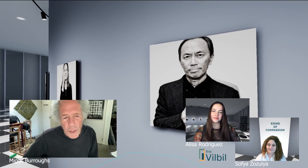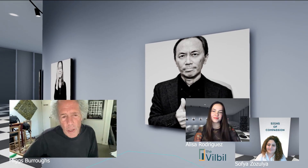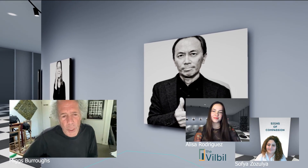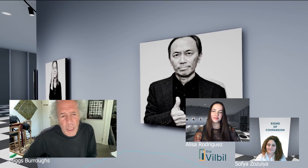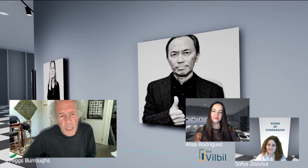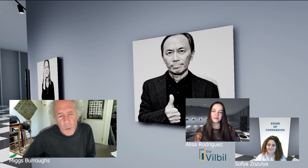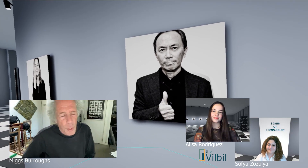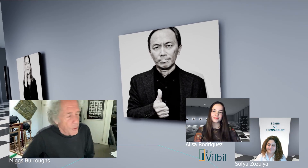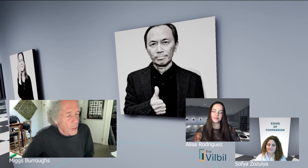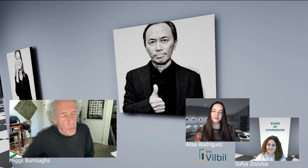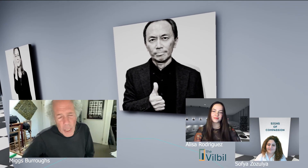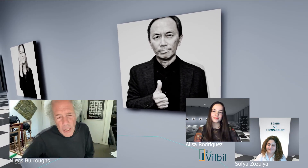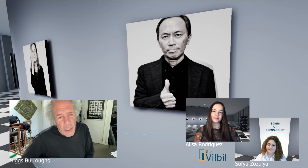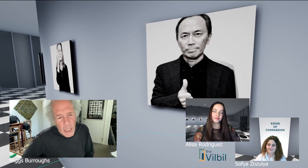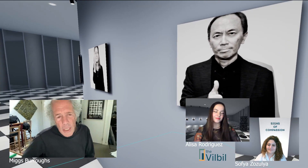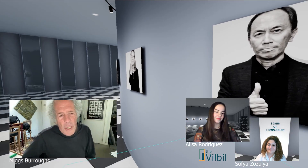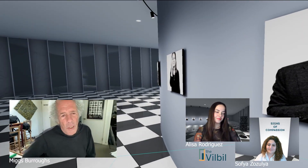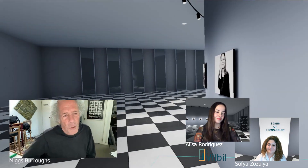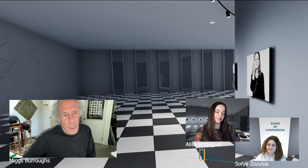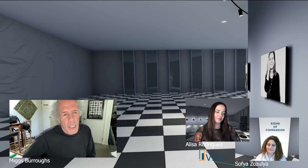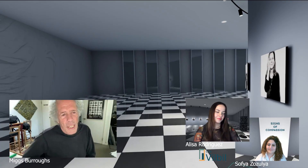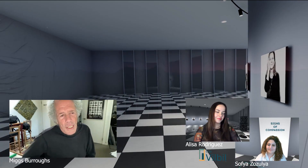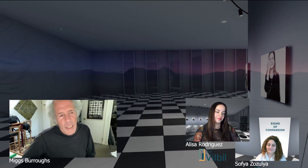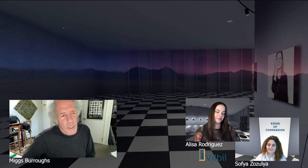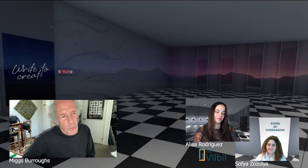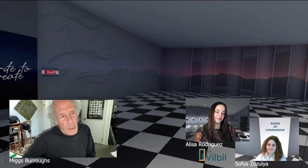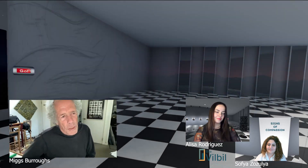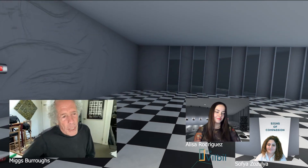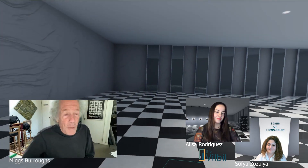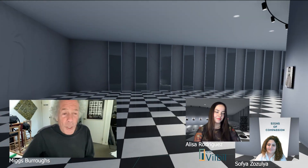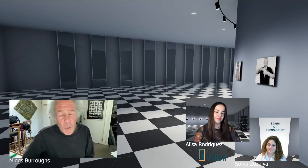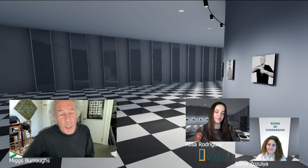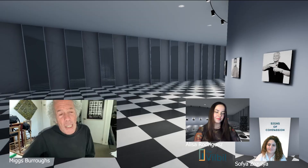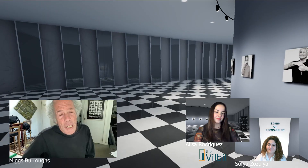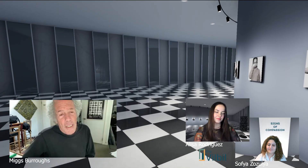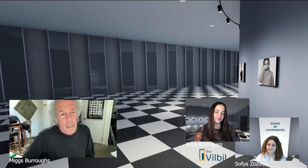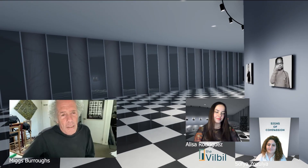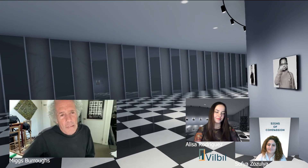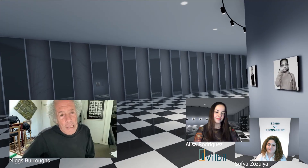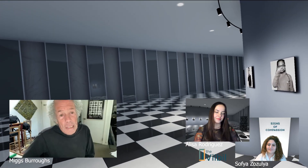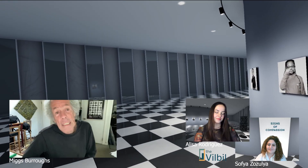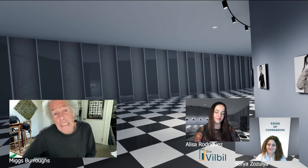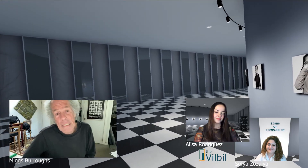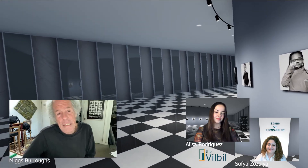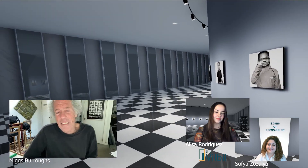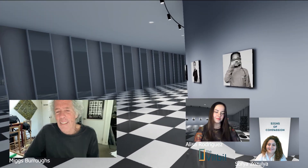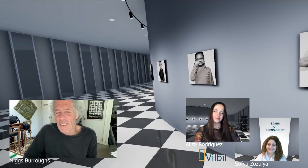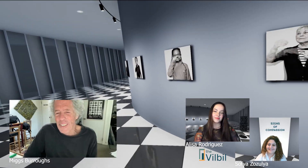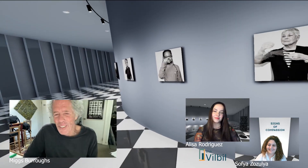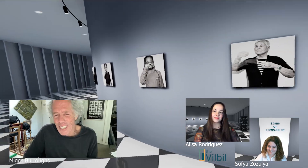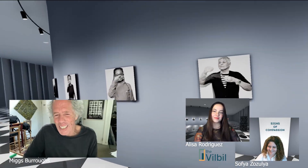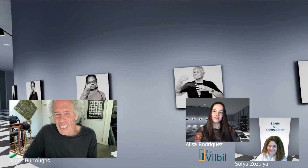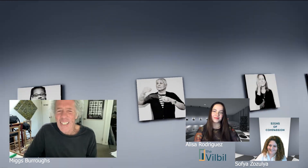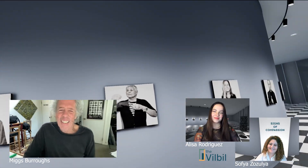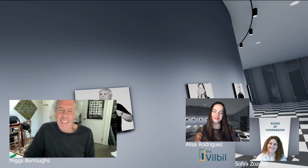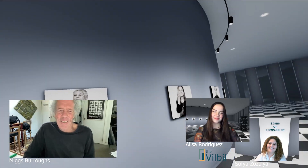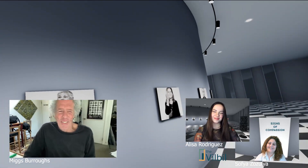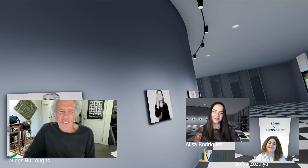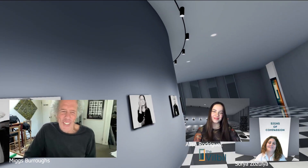it. I mean, days, weeks can go by with any idea and somebody will go, "Hey, what are you working on?" And I'll go, "Nothing." Is that okay? I'm not working